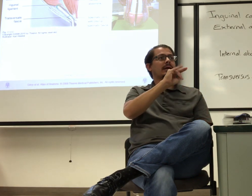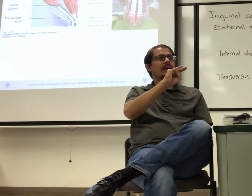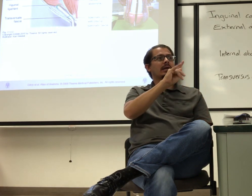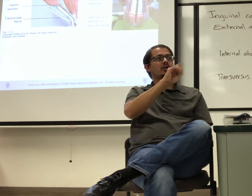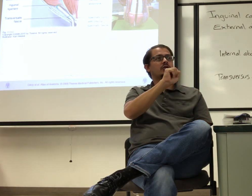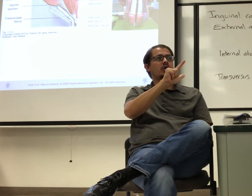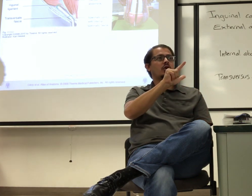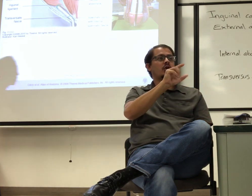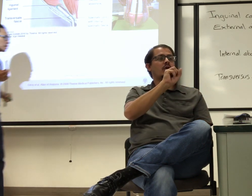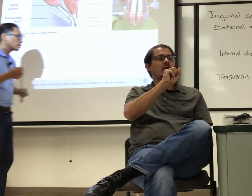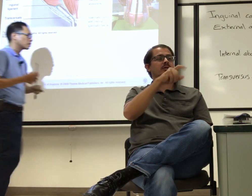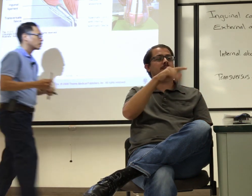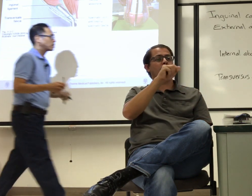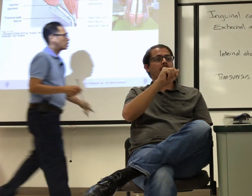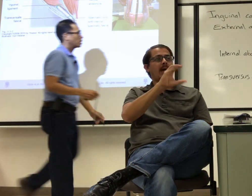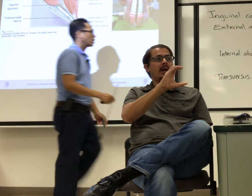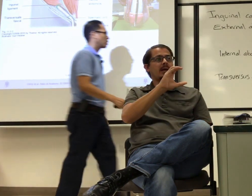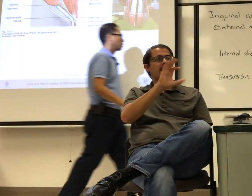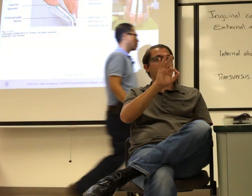spermatic fascia.